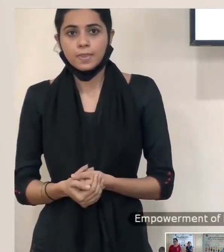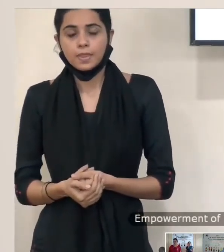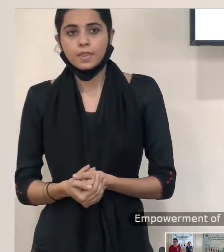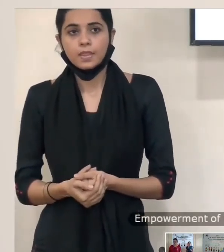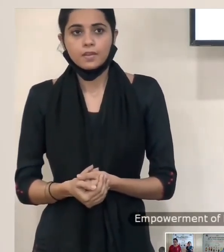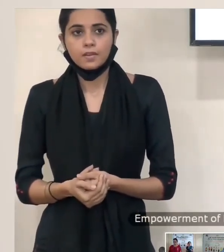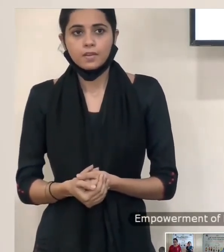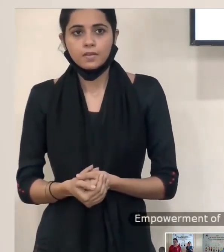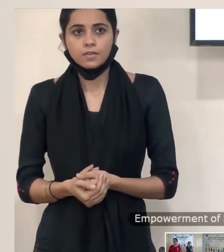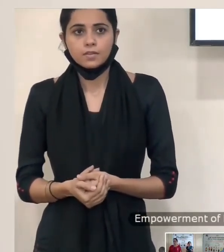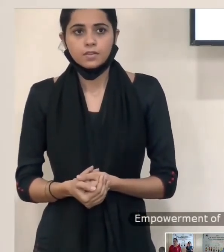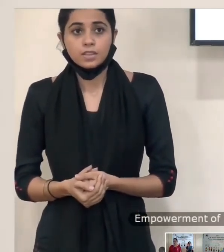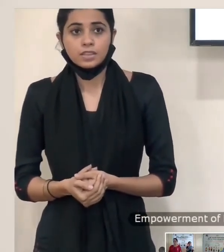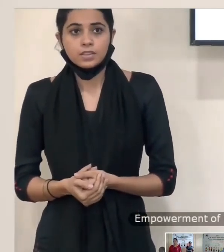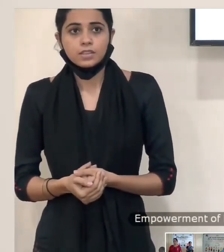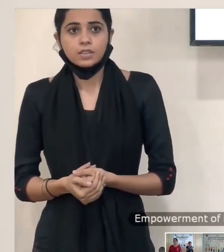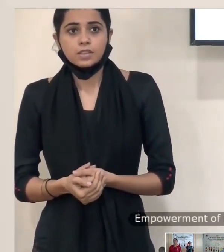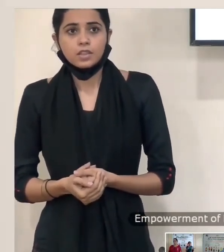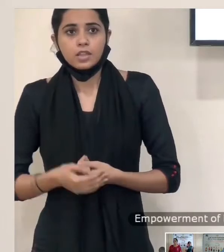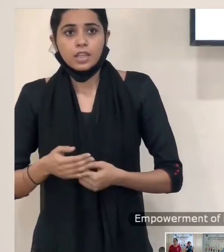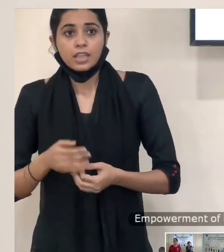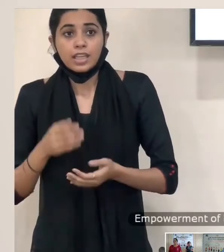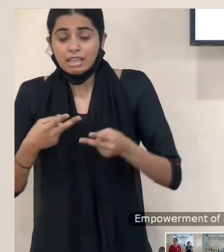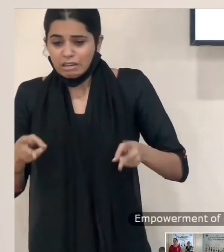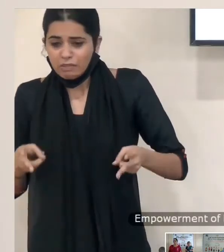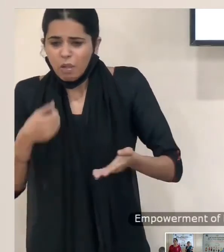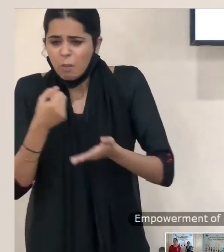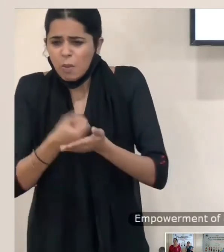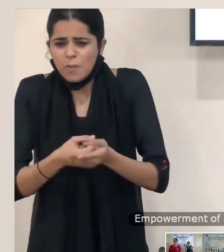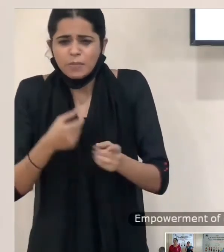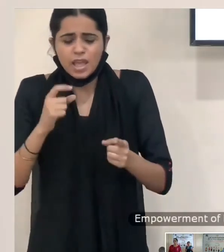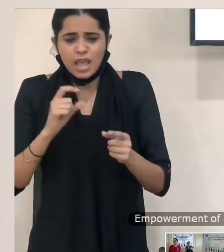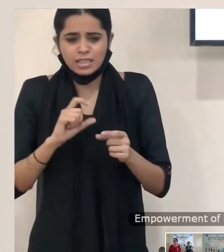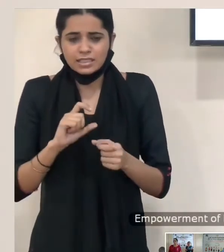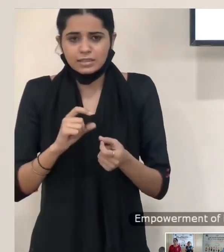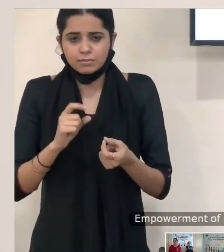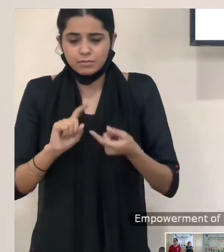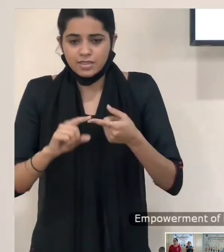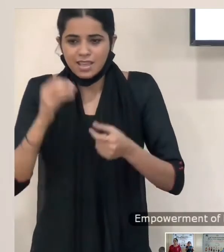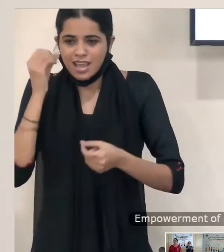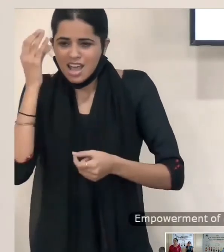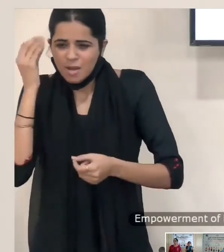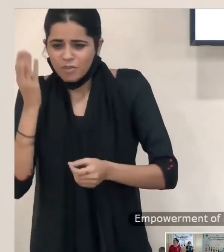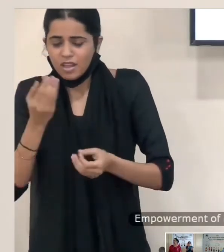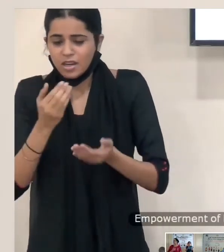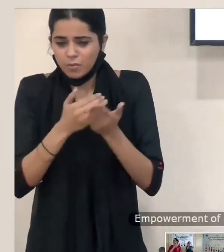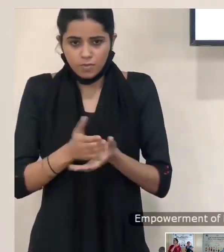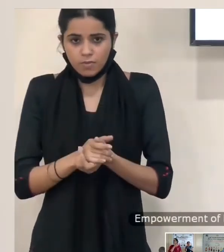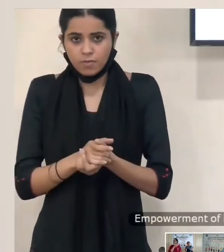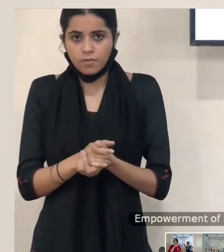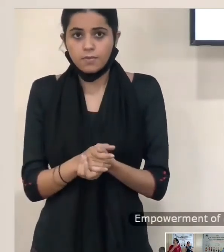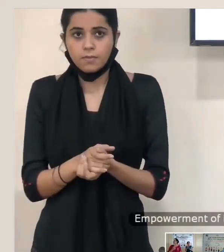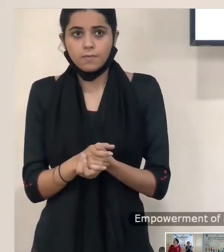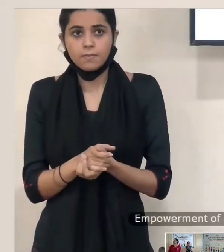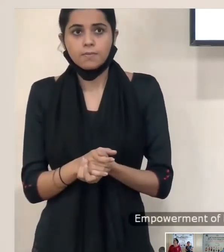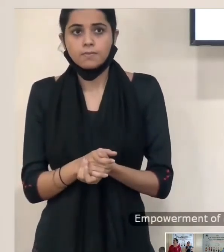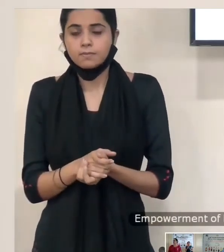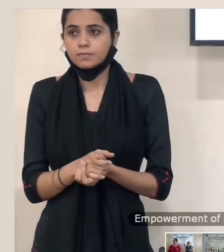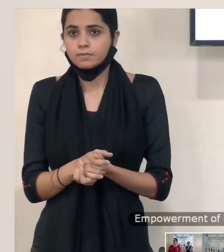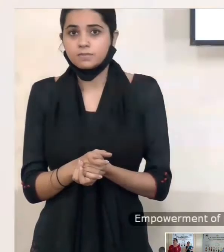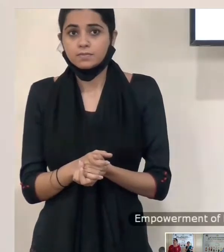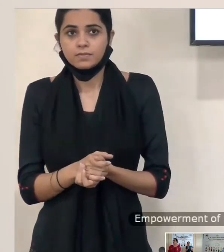the Divyang artists through opportunities of the entrepreneurship and employment awareness and them. I once again